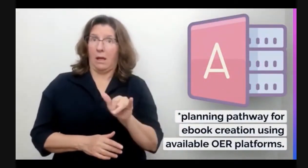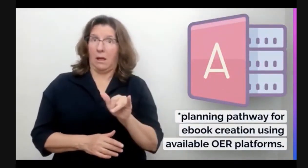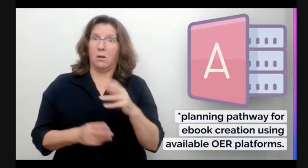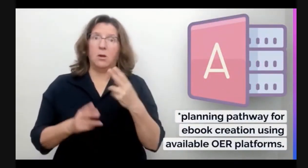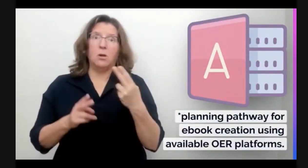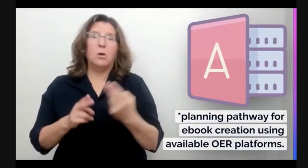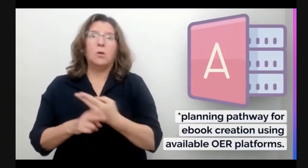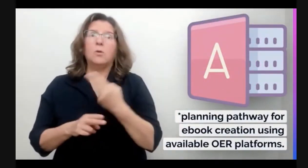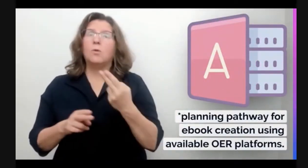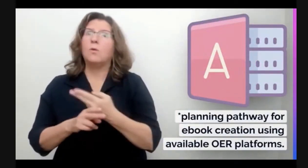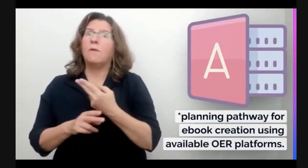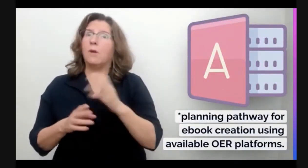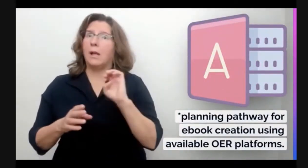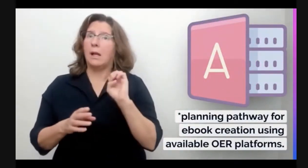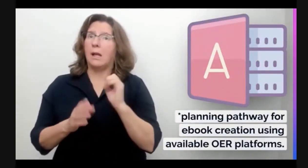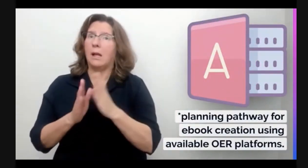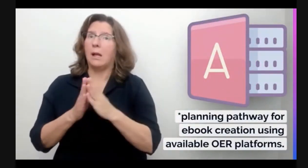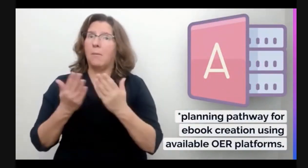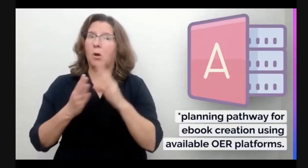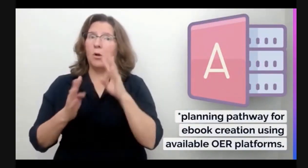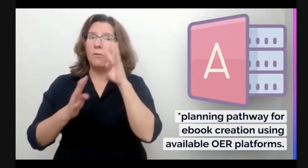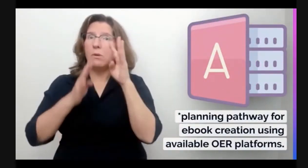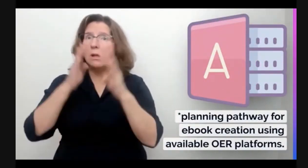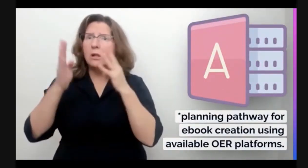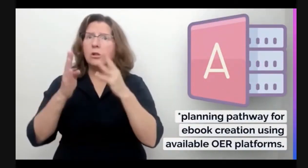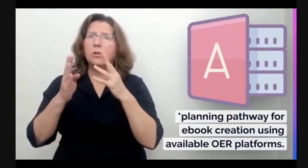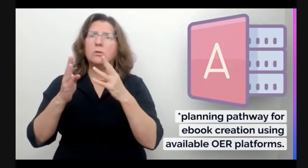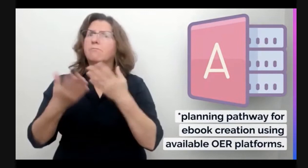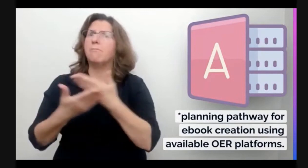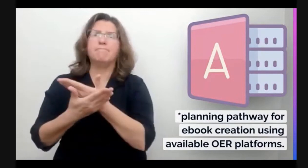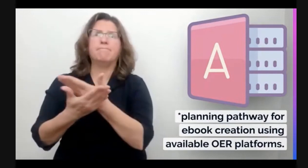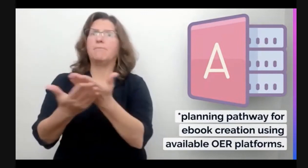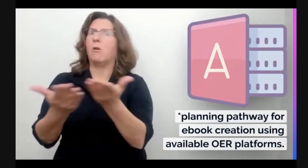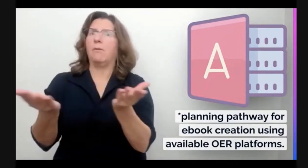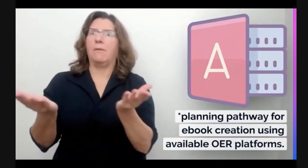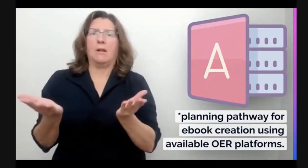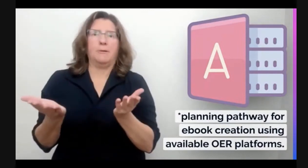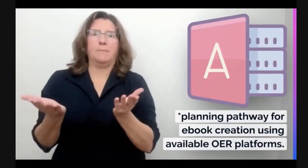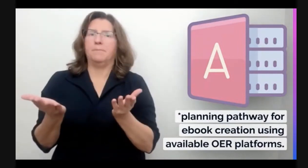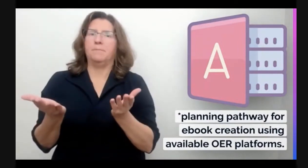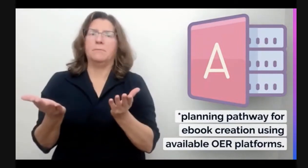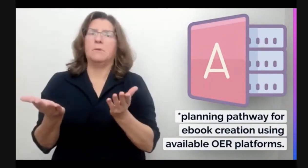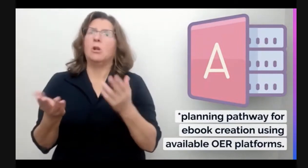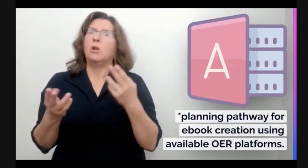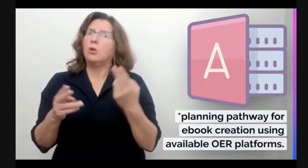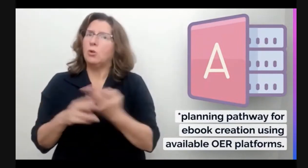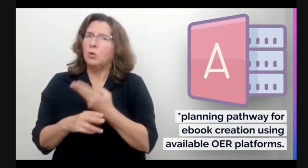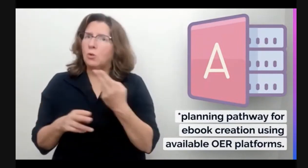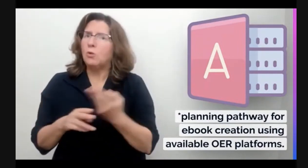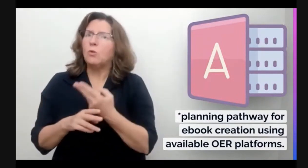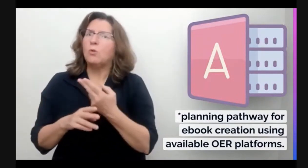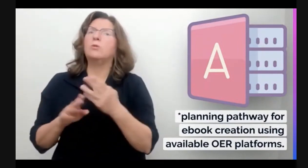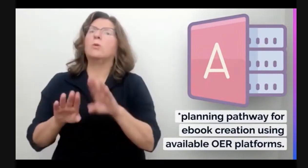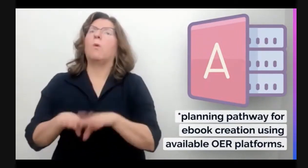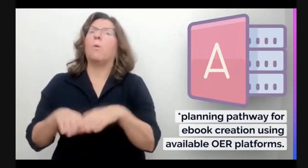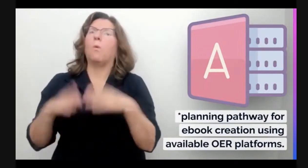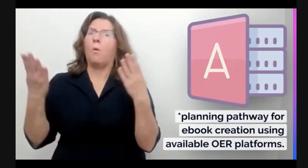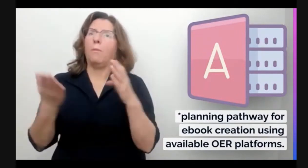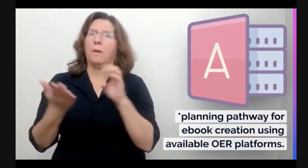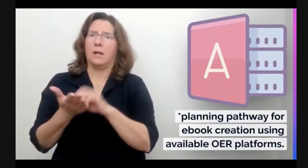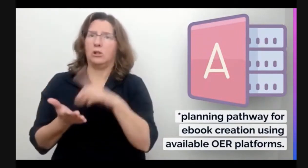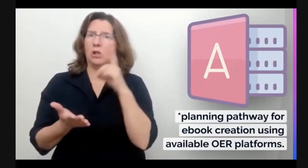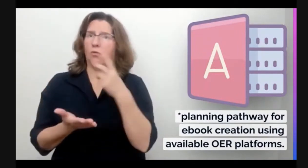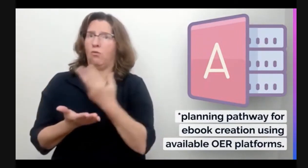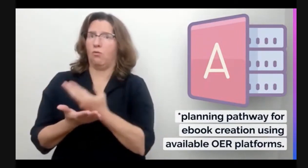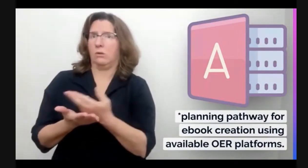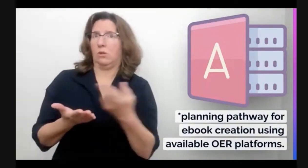Next, we'll look at the planning pathway for ebook creation using what's currently available on open